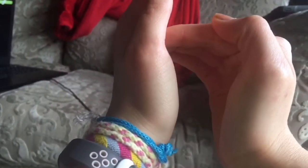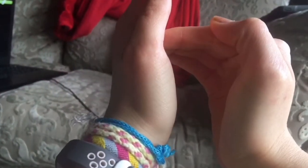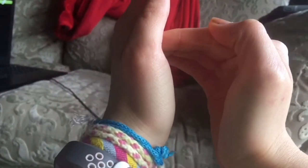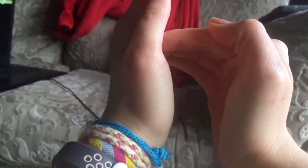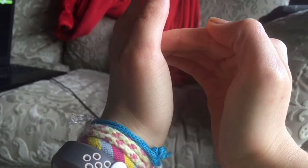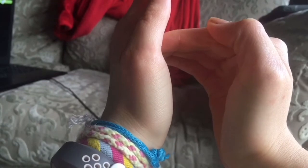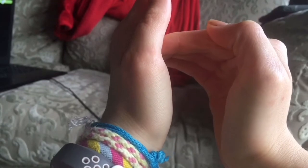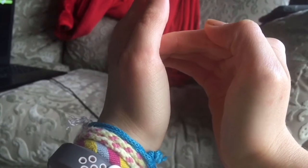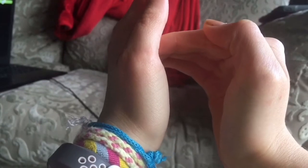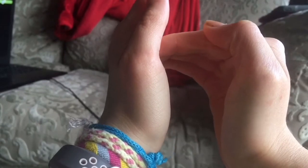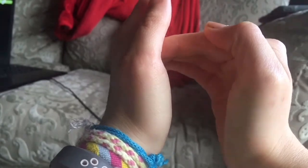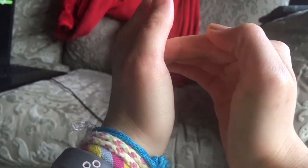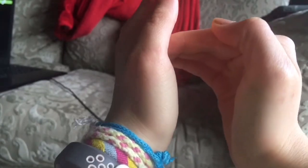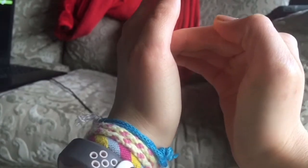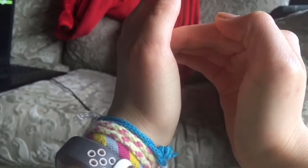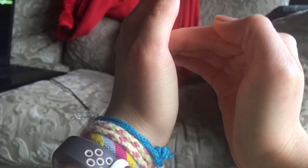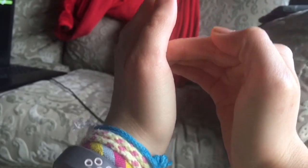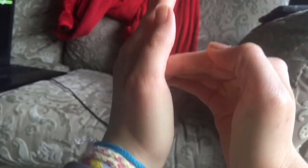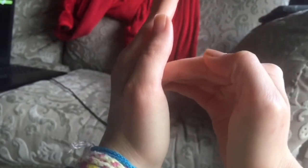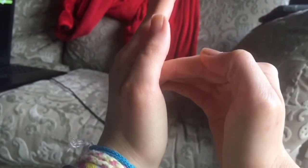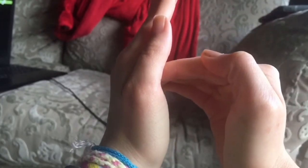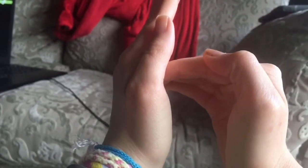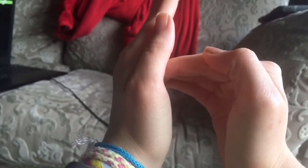it on top. And that makes Z.